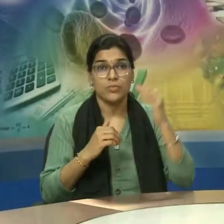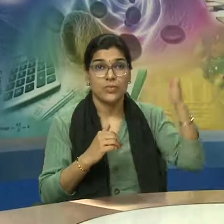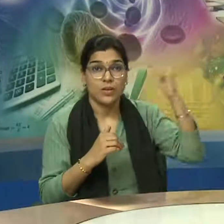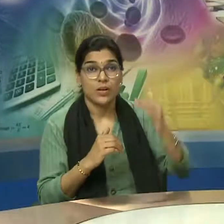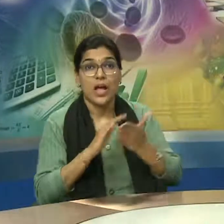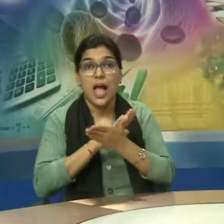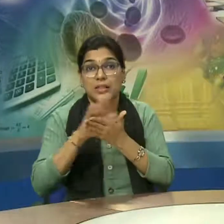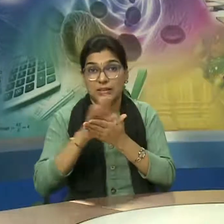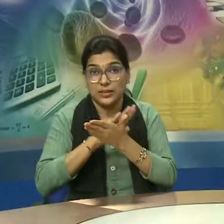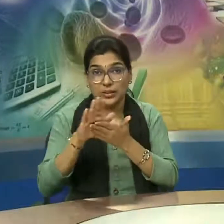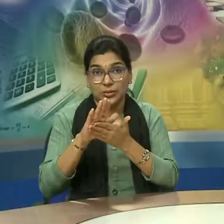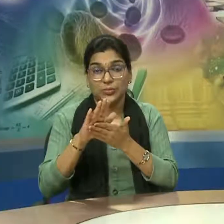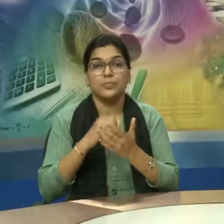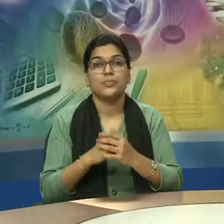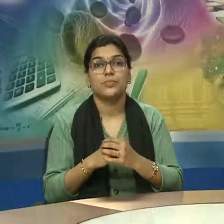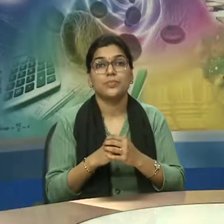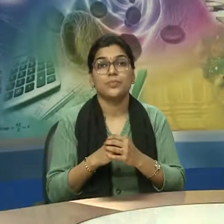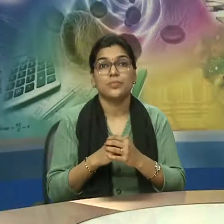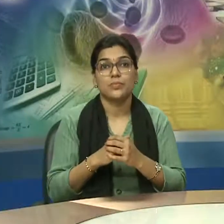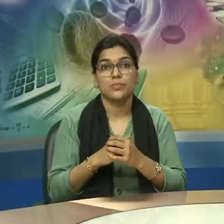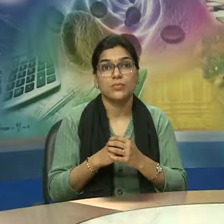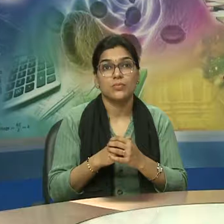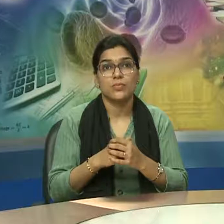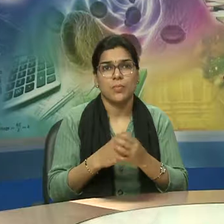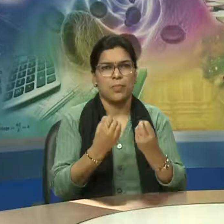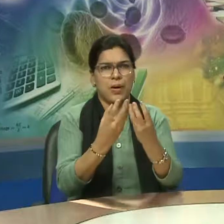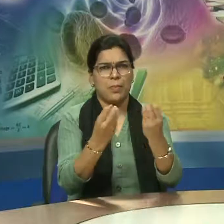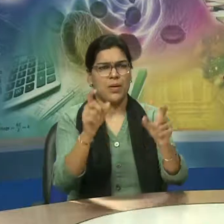there will be no thrice.